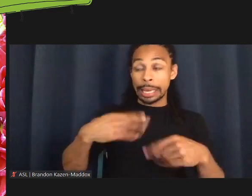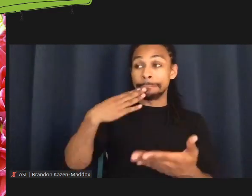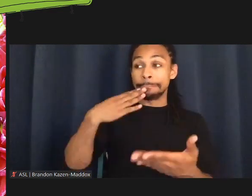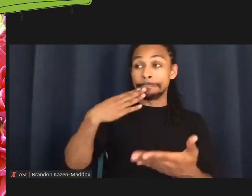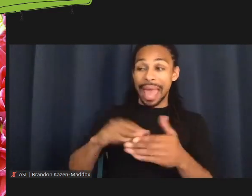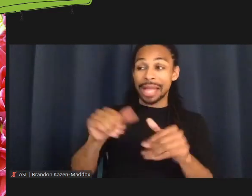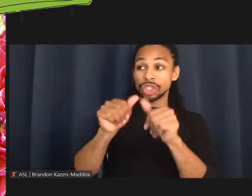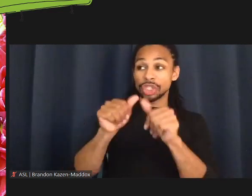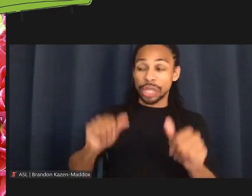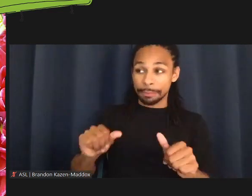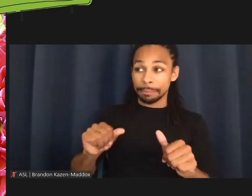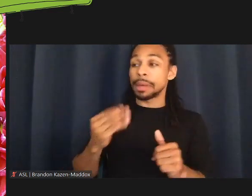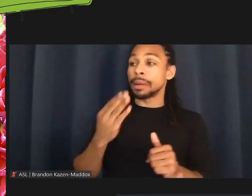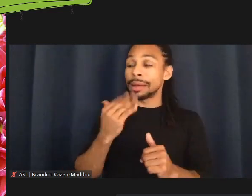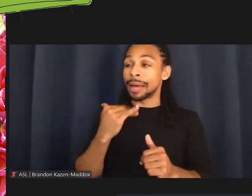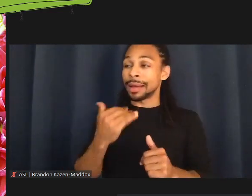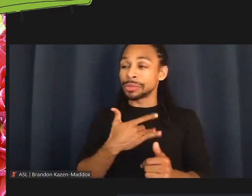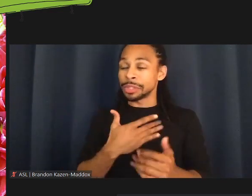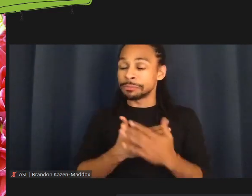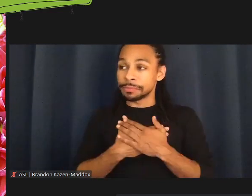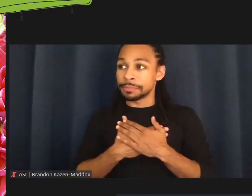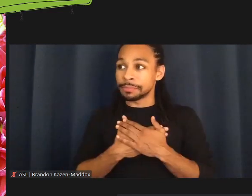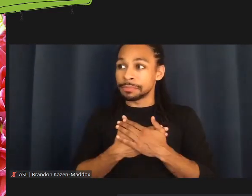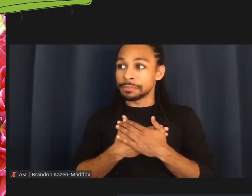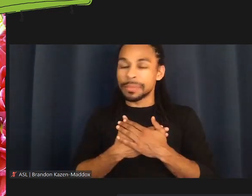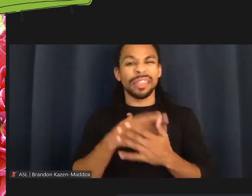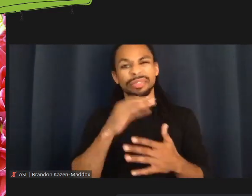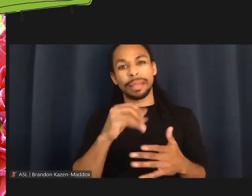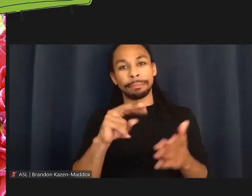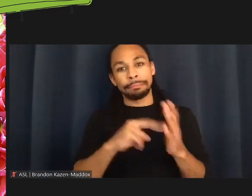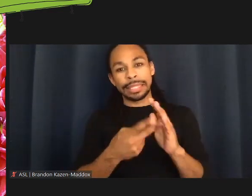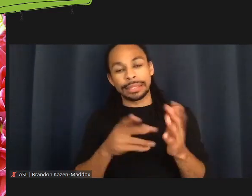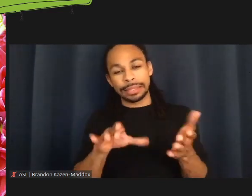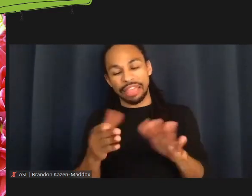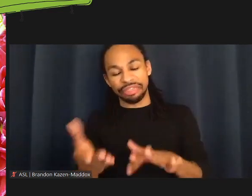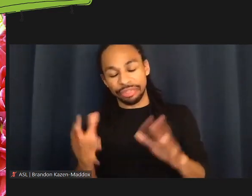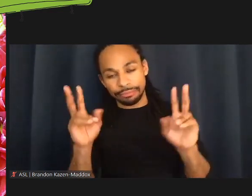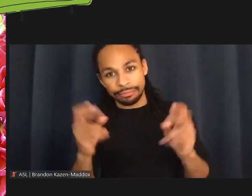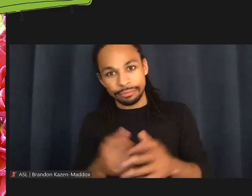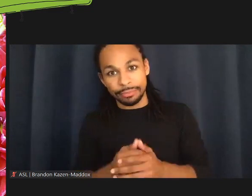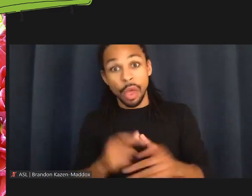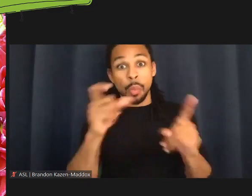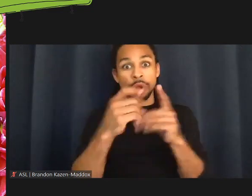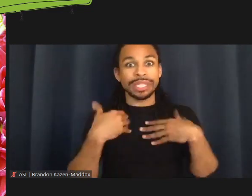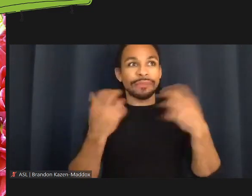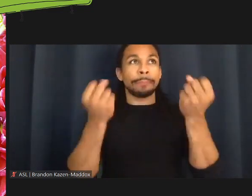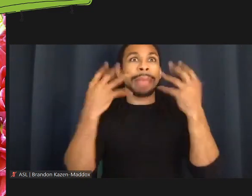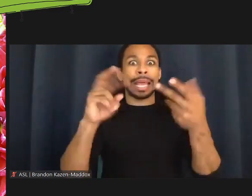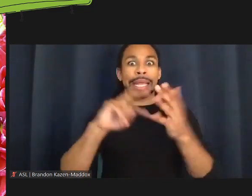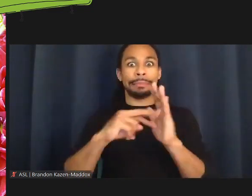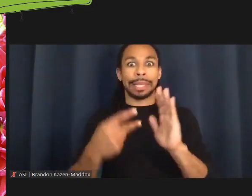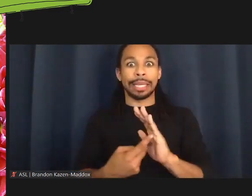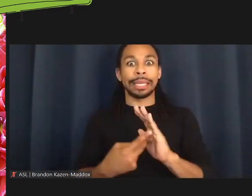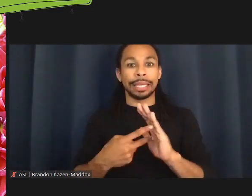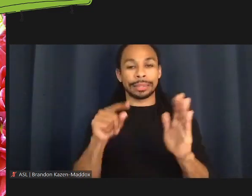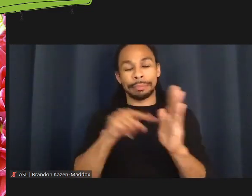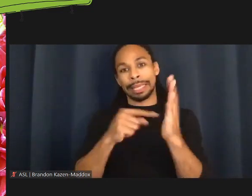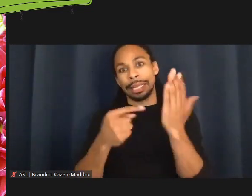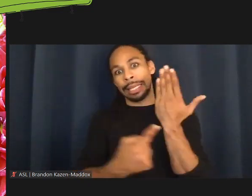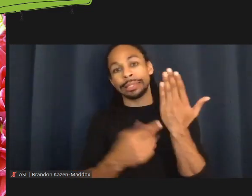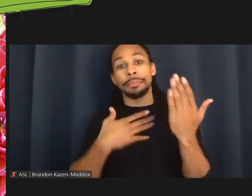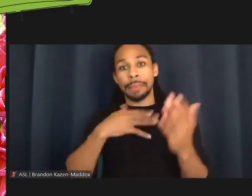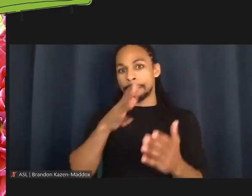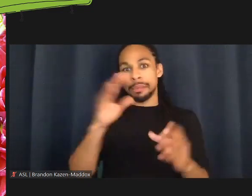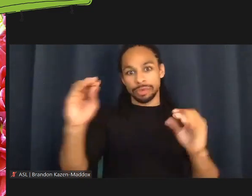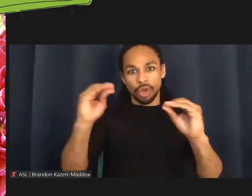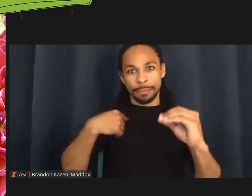anak, which is migrant code for death. Words have multiple meanings. My mama taught me that. And in essence,